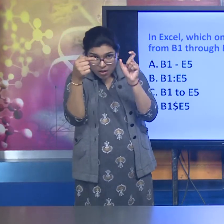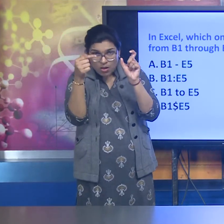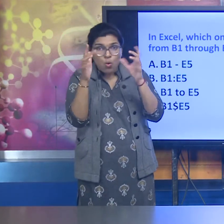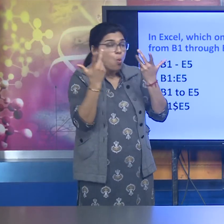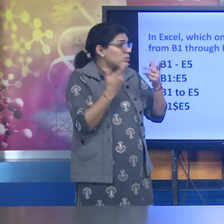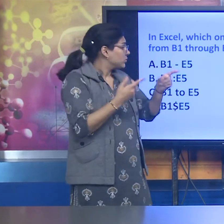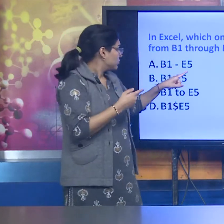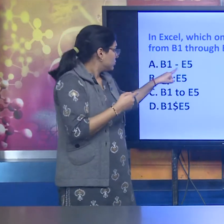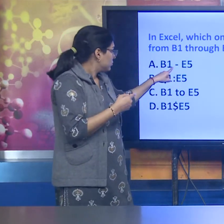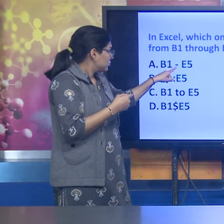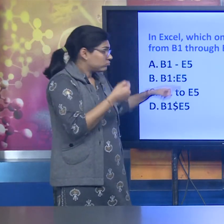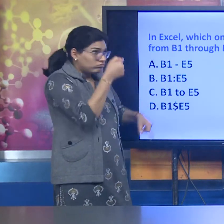from